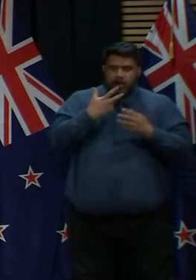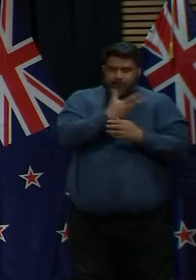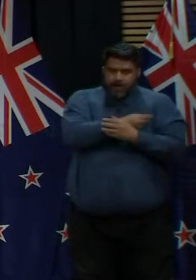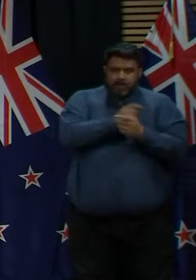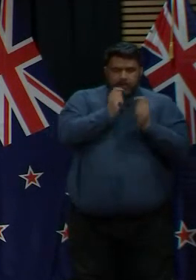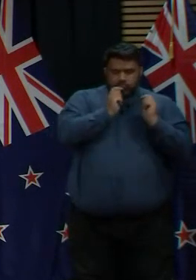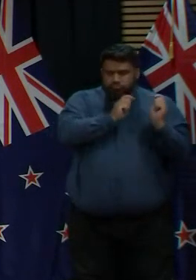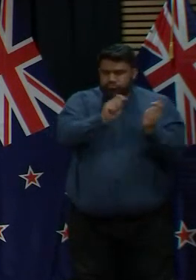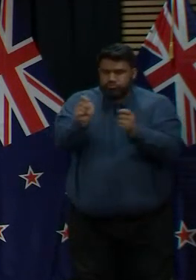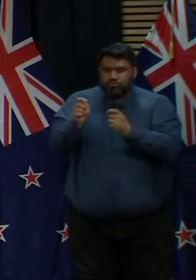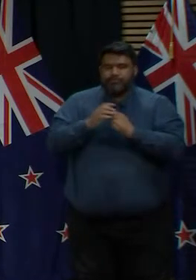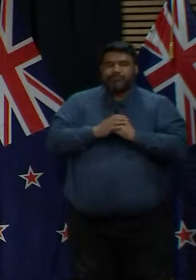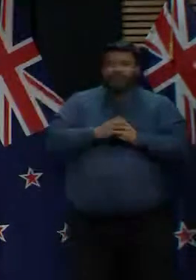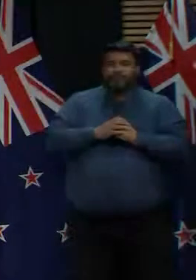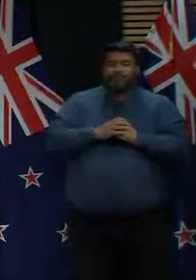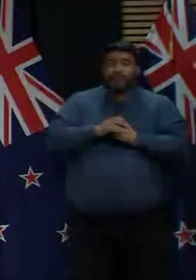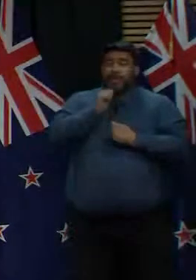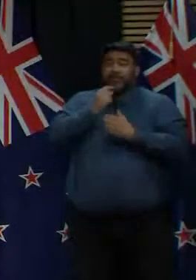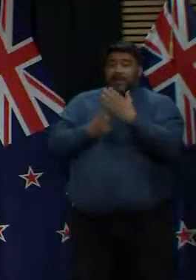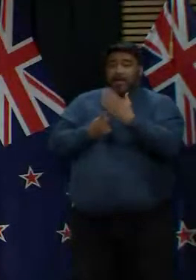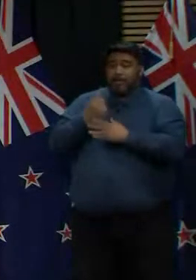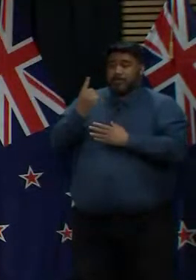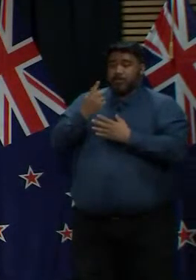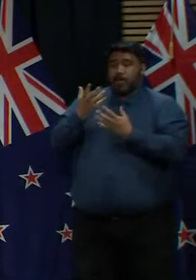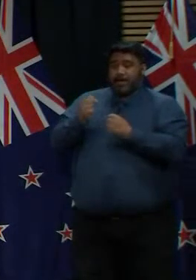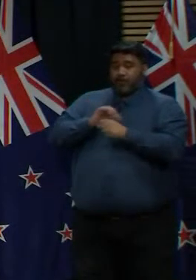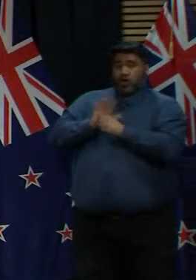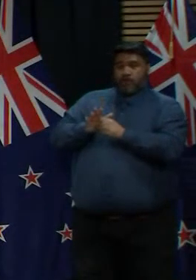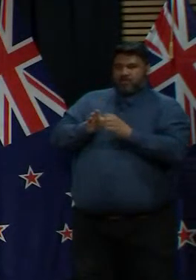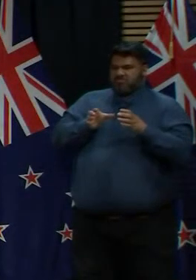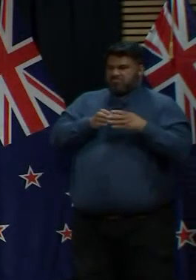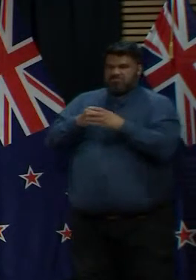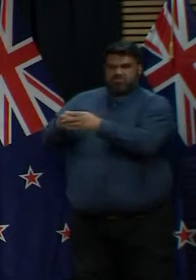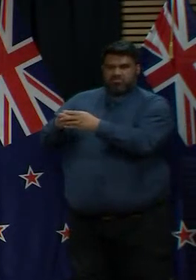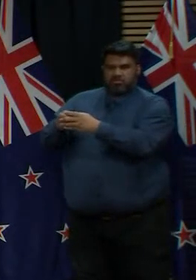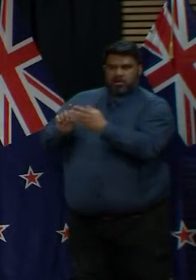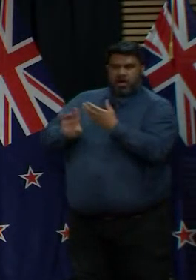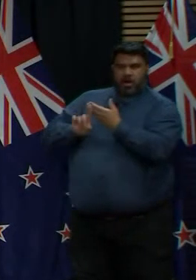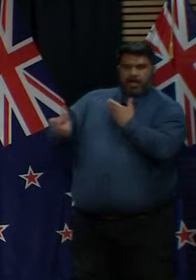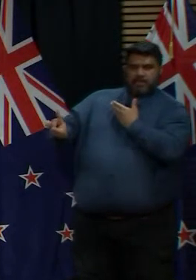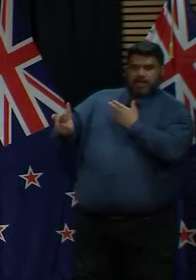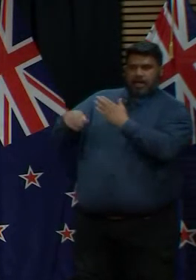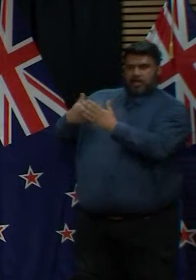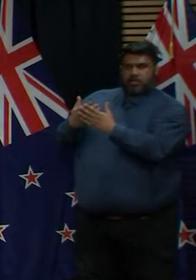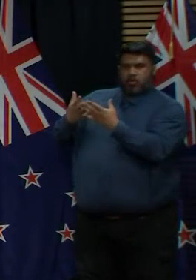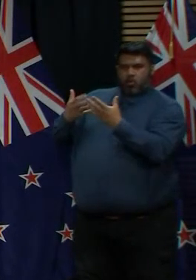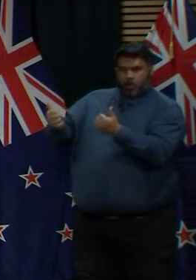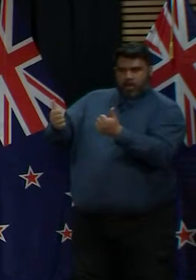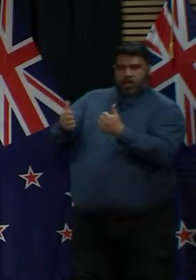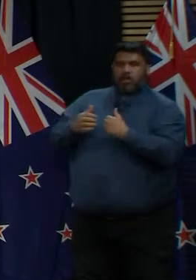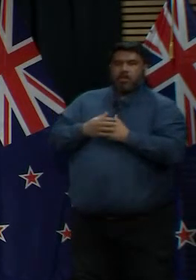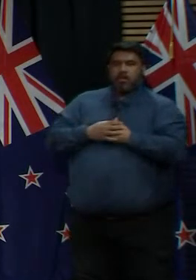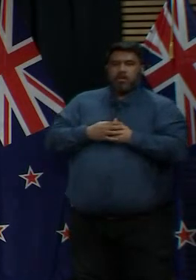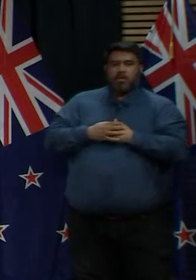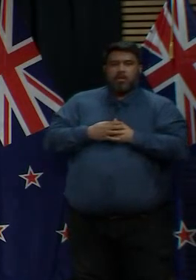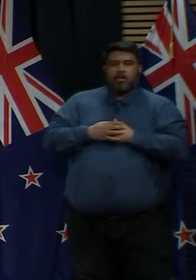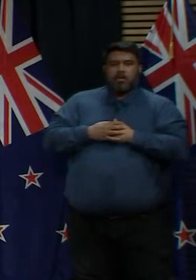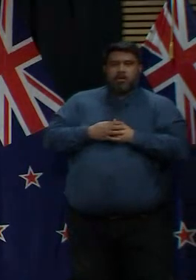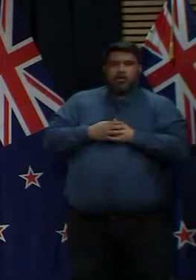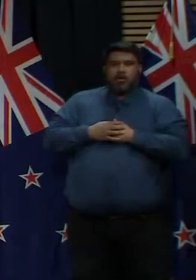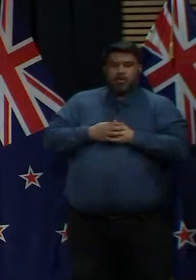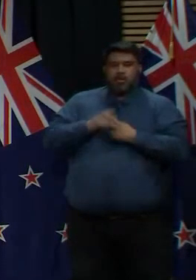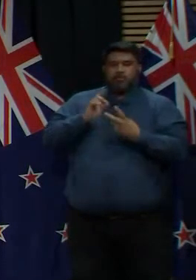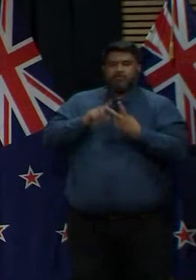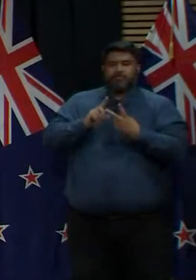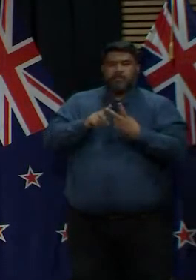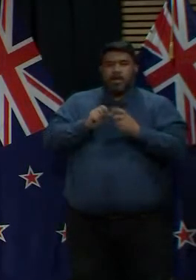Aggressively isolate cases when they do arise. Control the impact of potential cases through sustainable public health